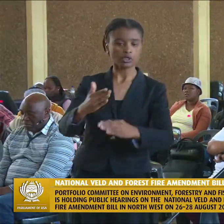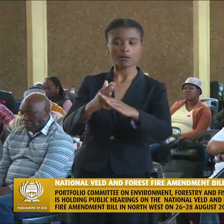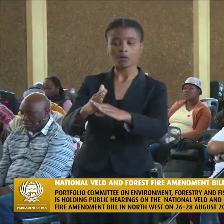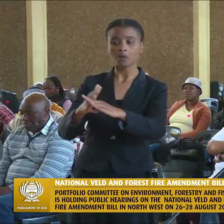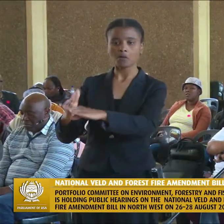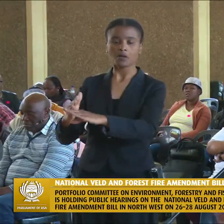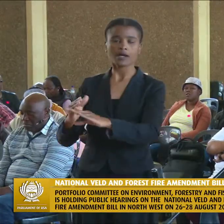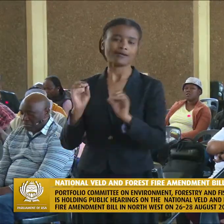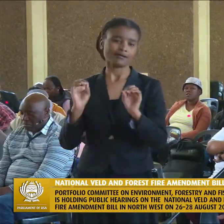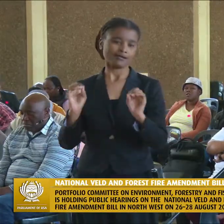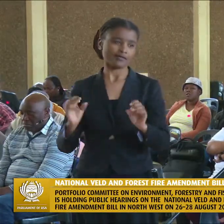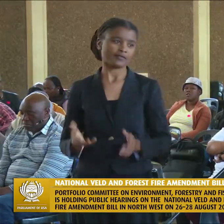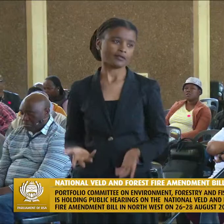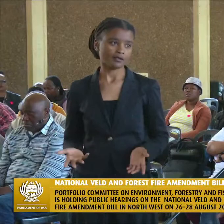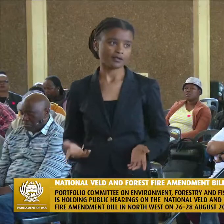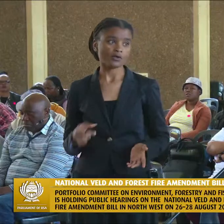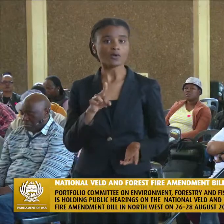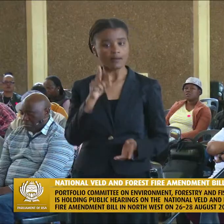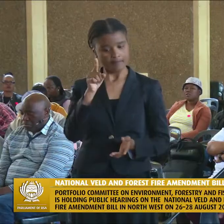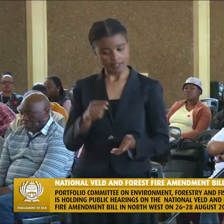for a university